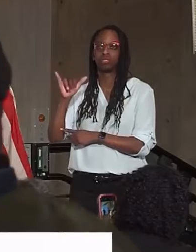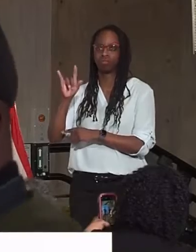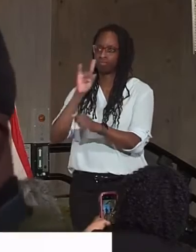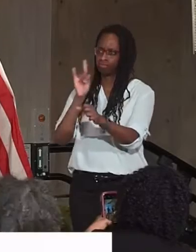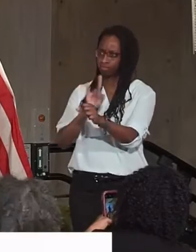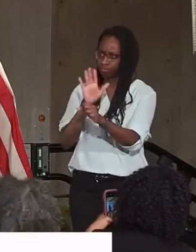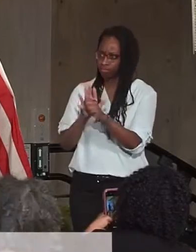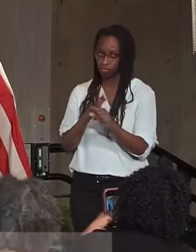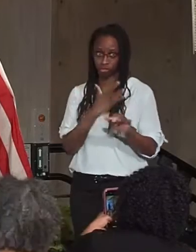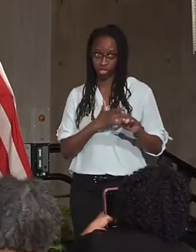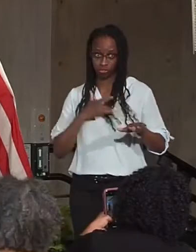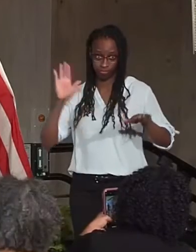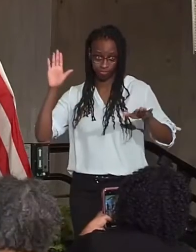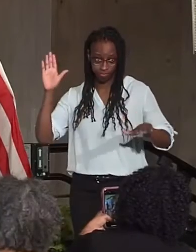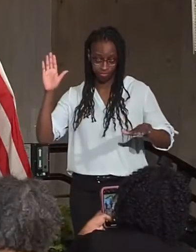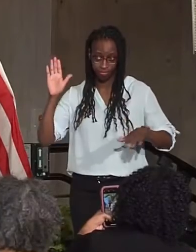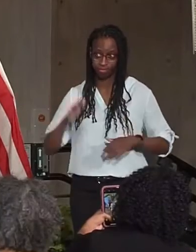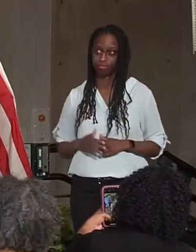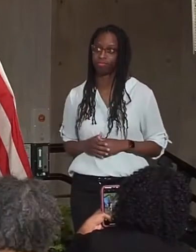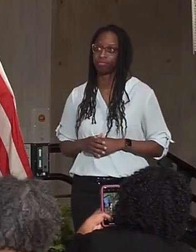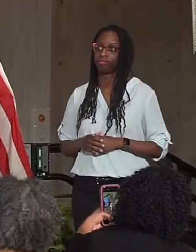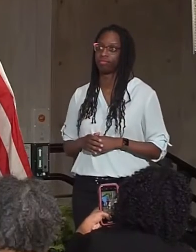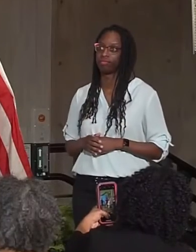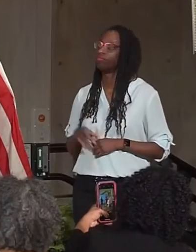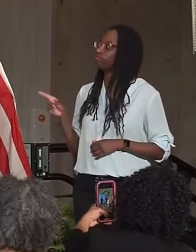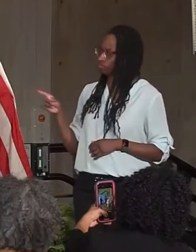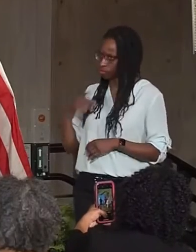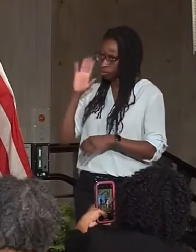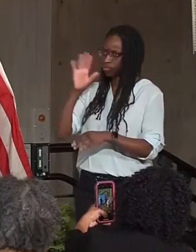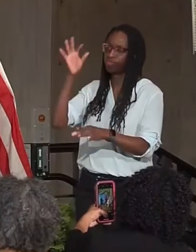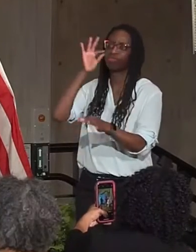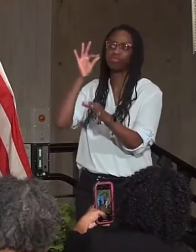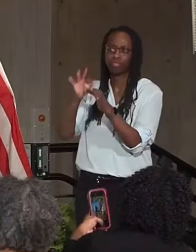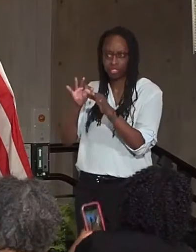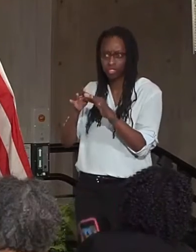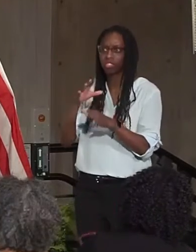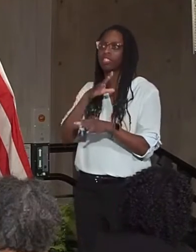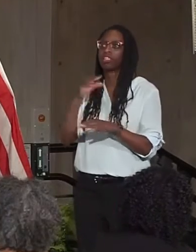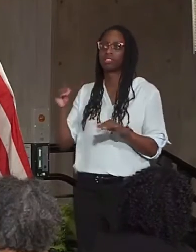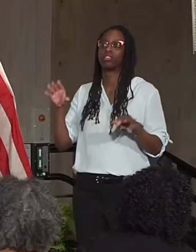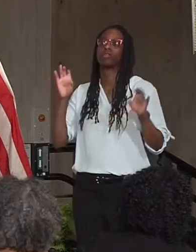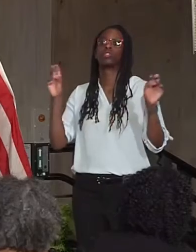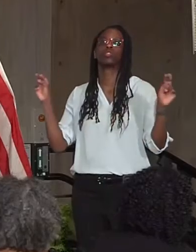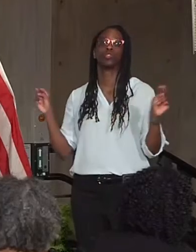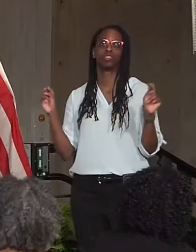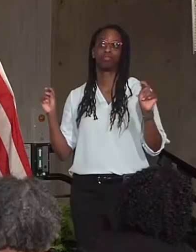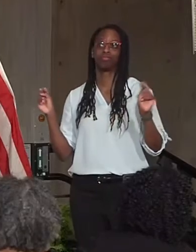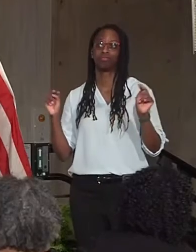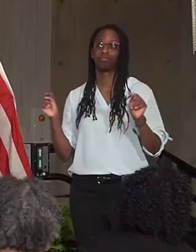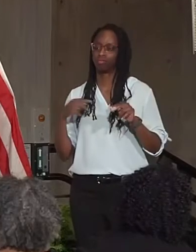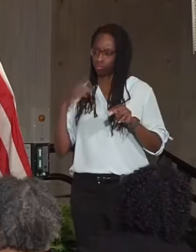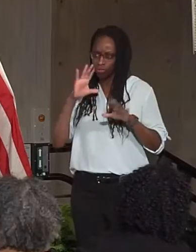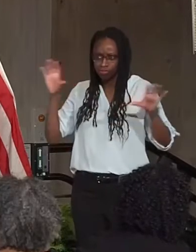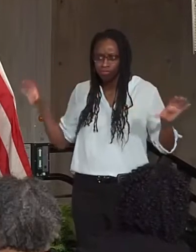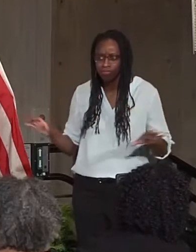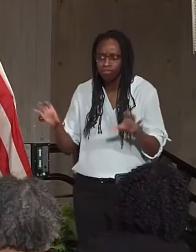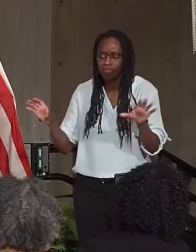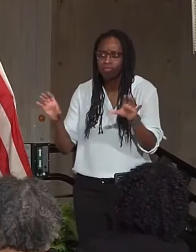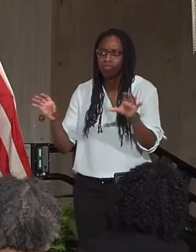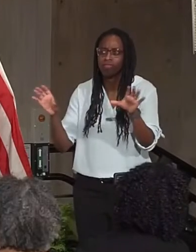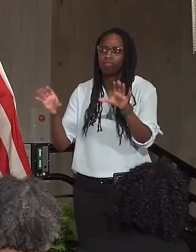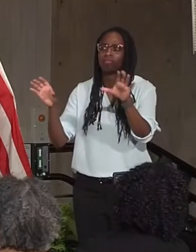do solemnly swear that I will faithfully and impartially discharge and perform. That I will faithfully